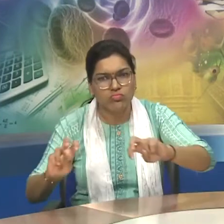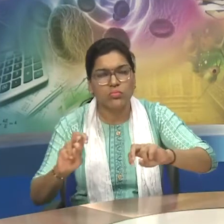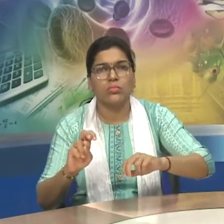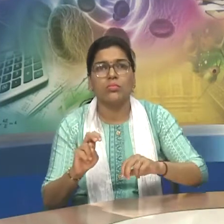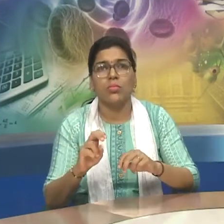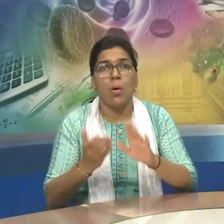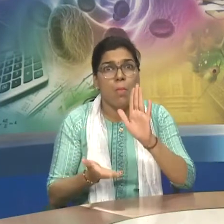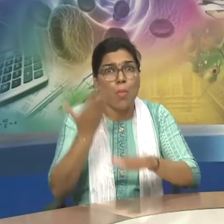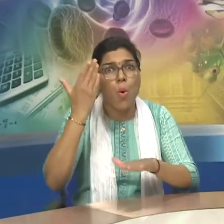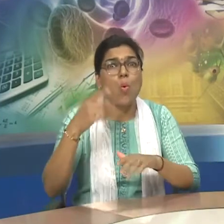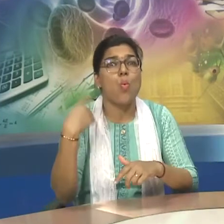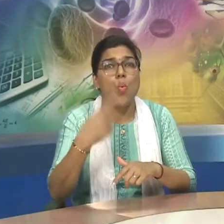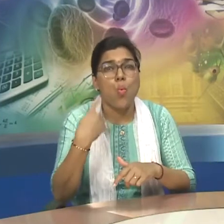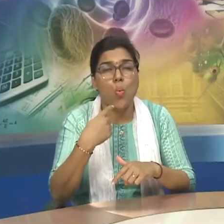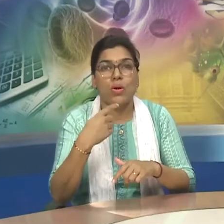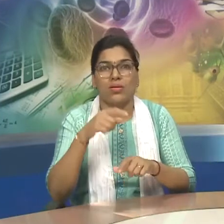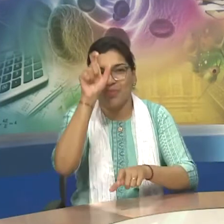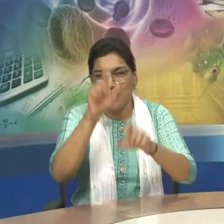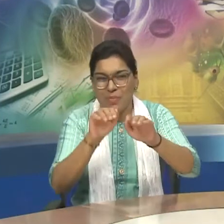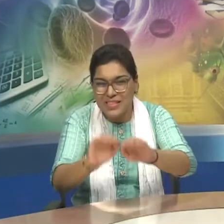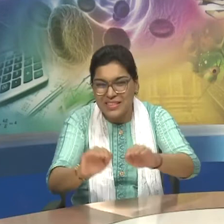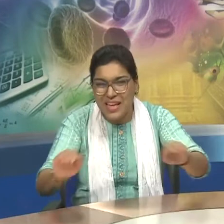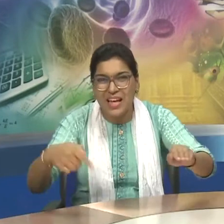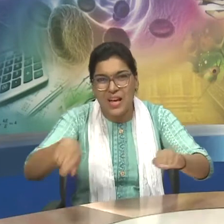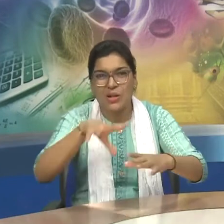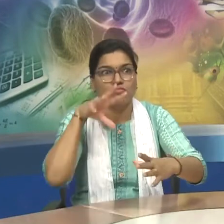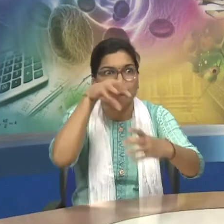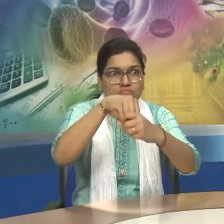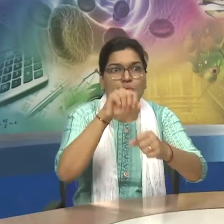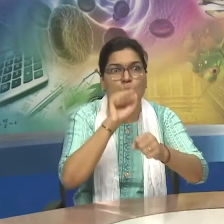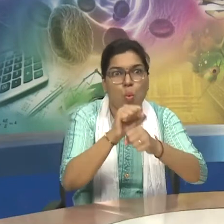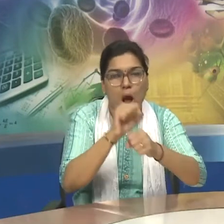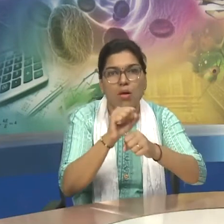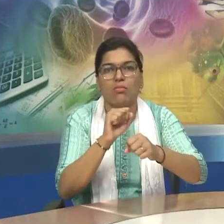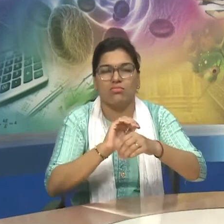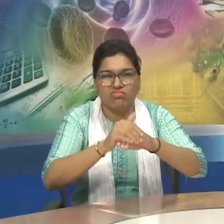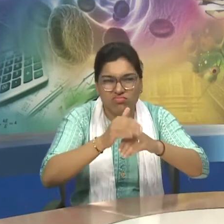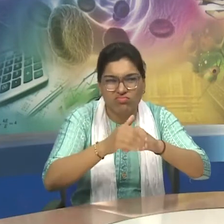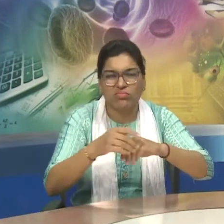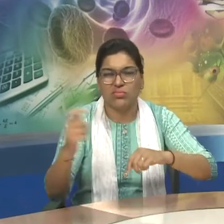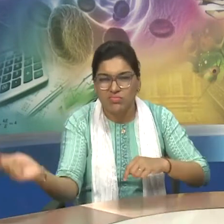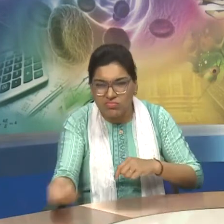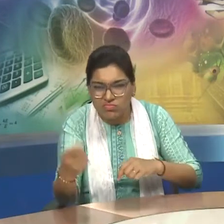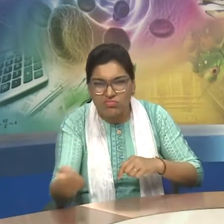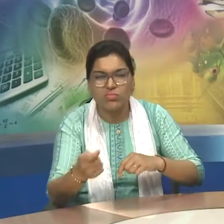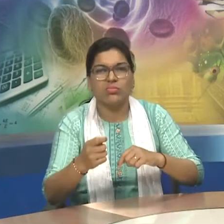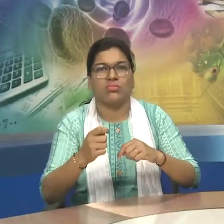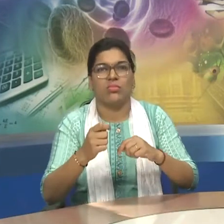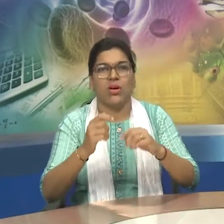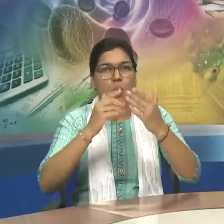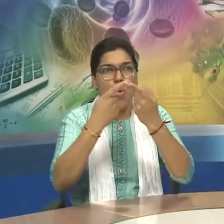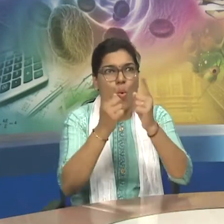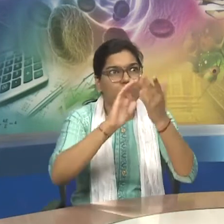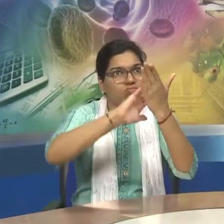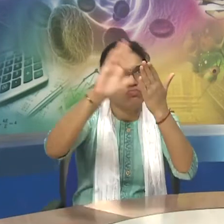and the pervasiveness of the seductive